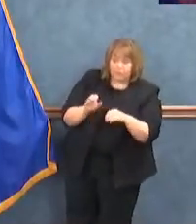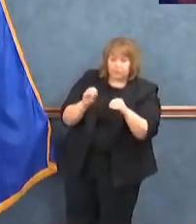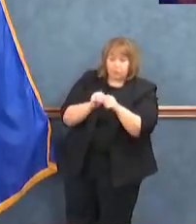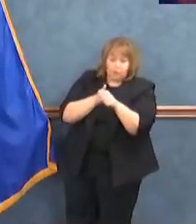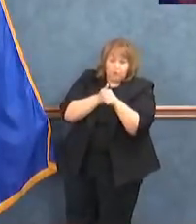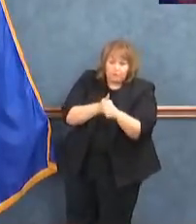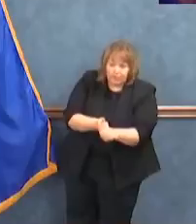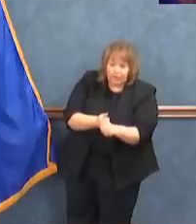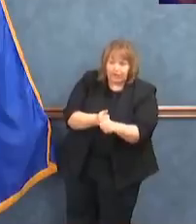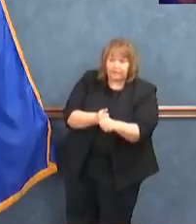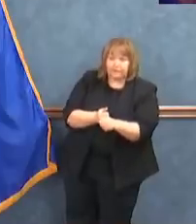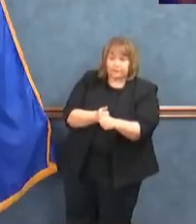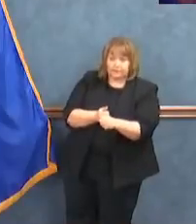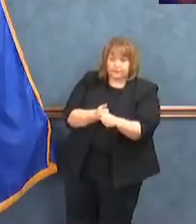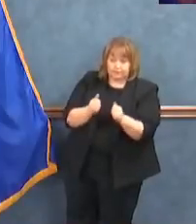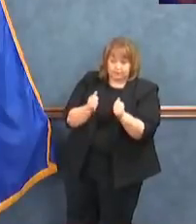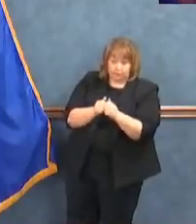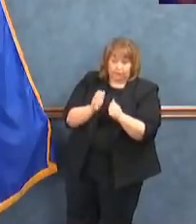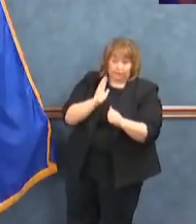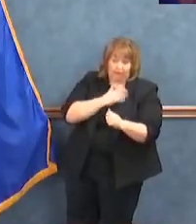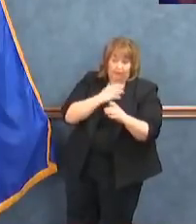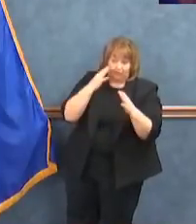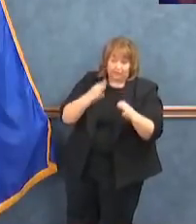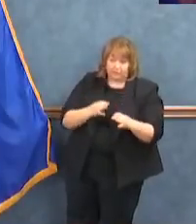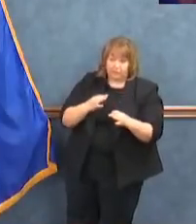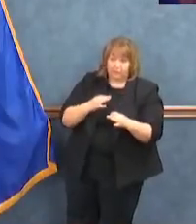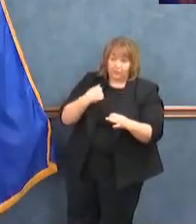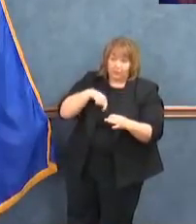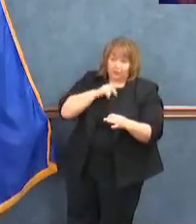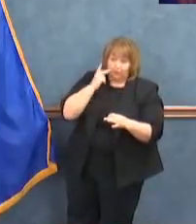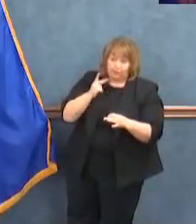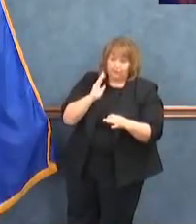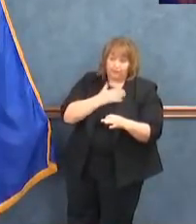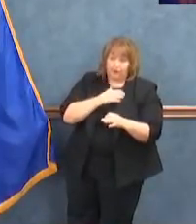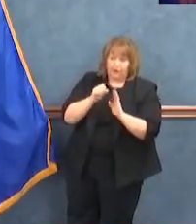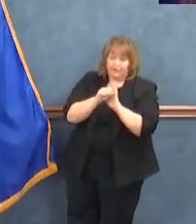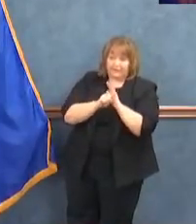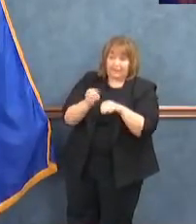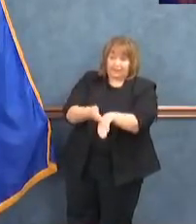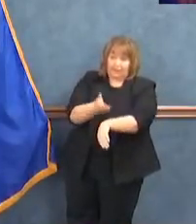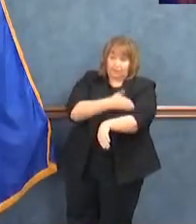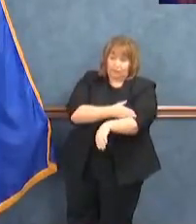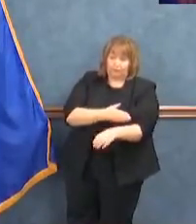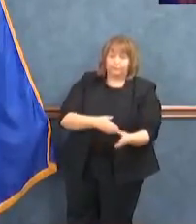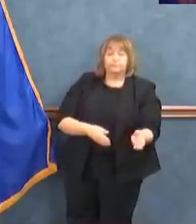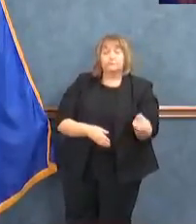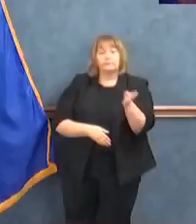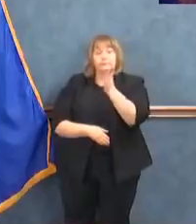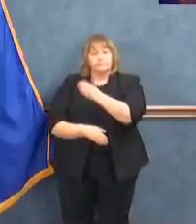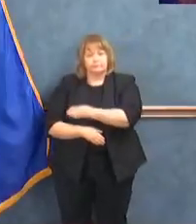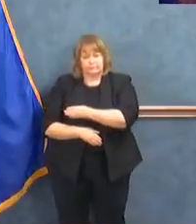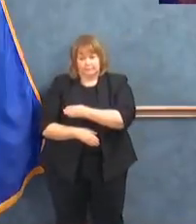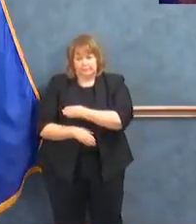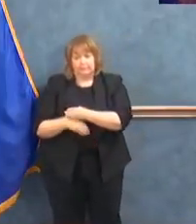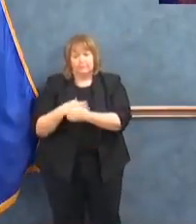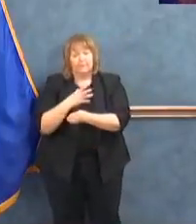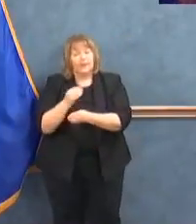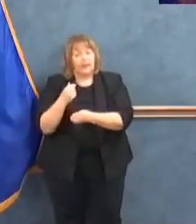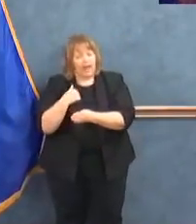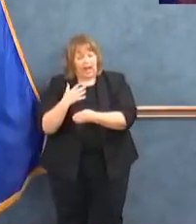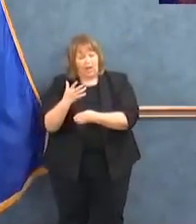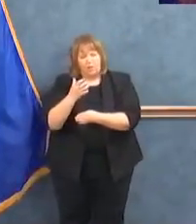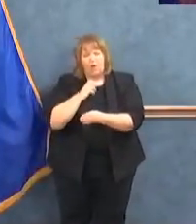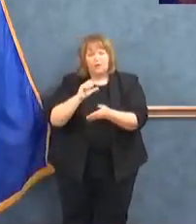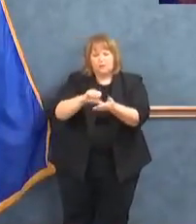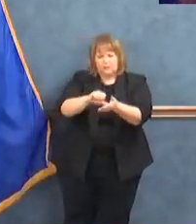gets with the directives, the better off we're going to be as a state. And I want to stress that when you listen to, whether it's Dr. Gottlieb